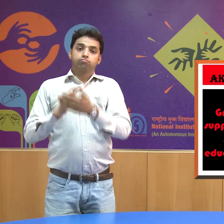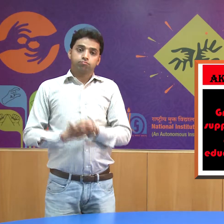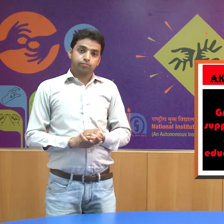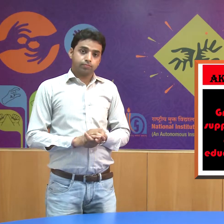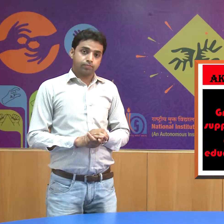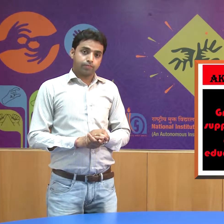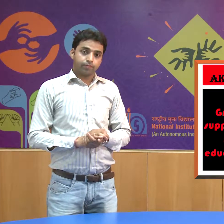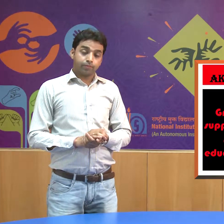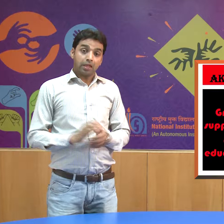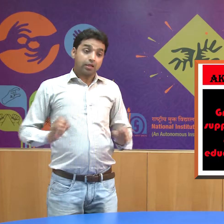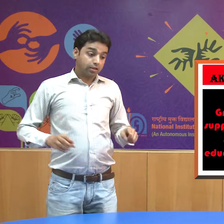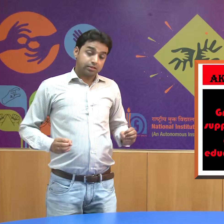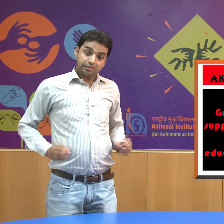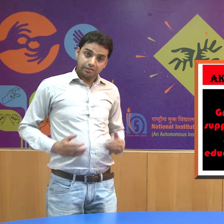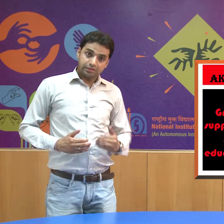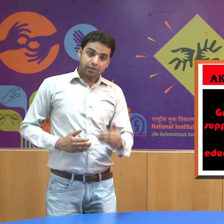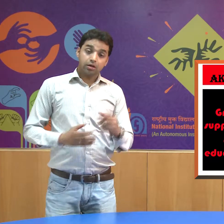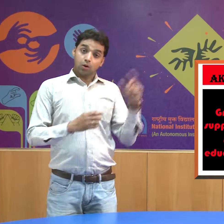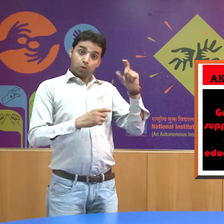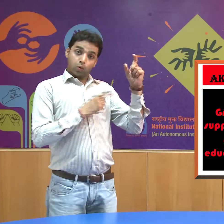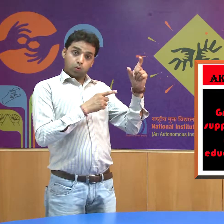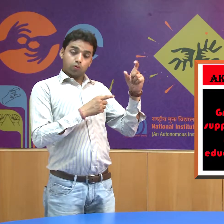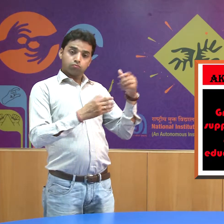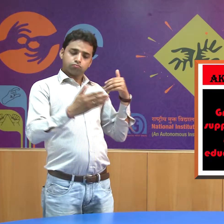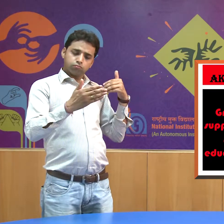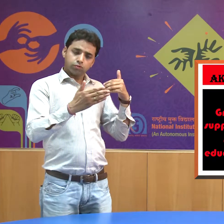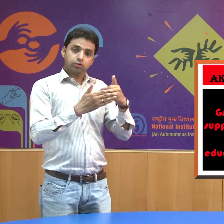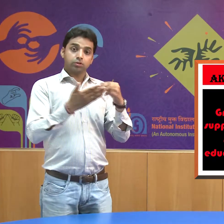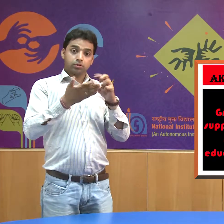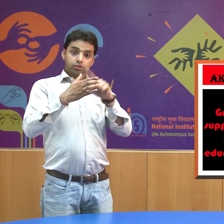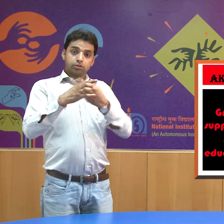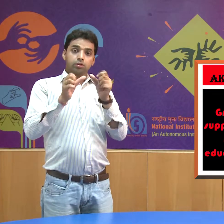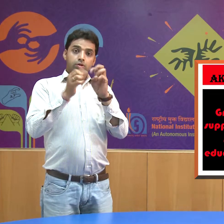He started a college near Jama Masjid.